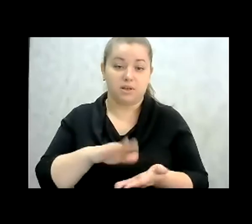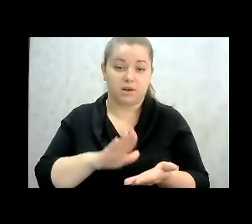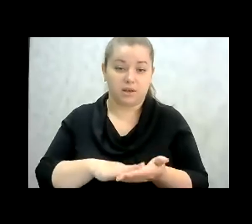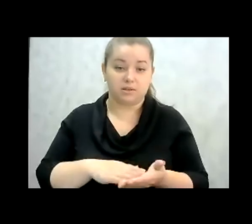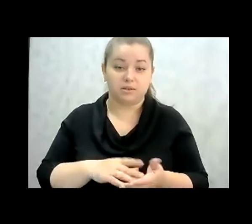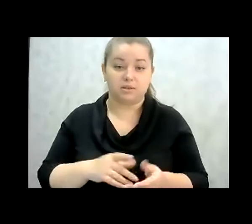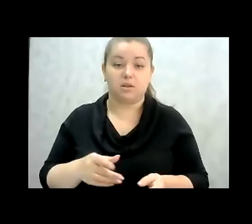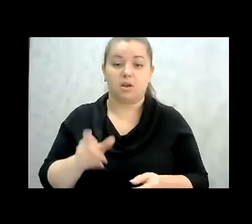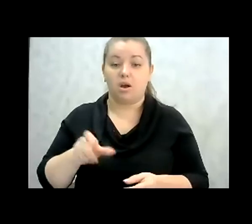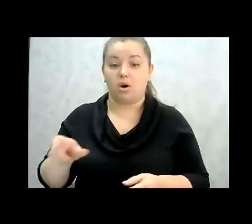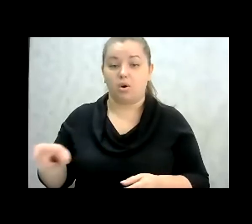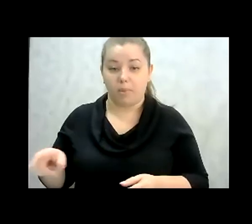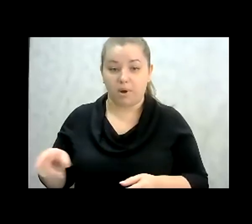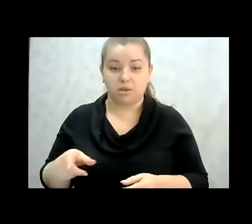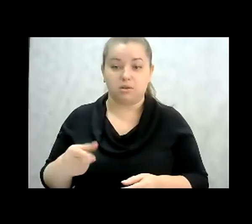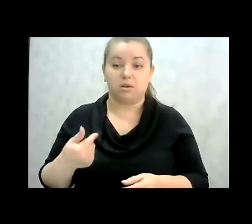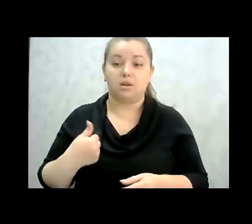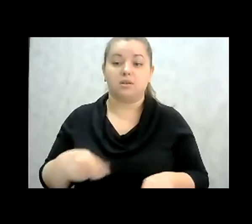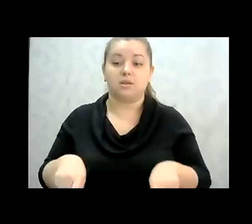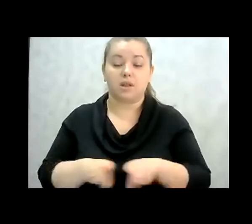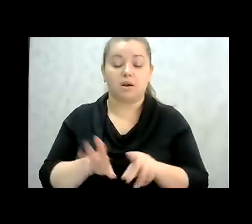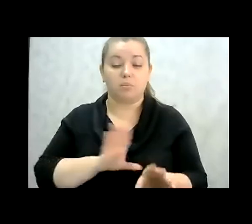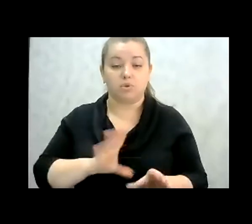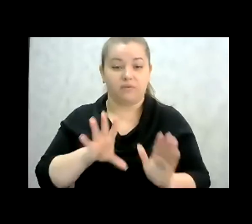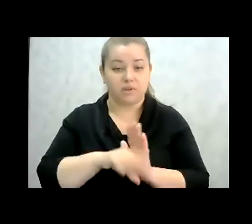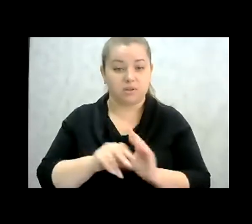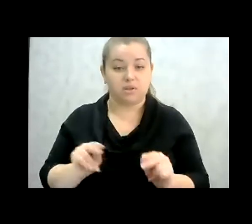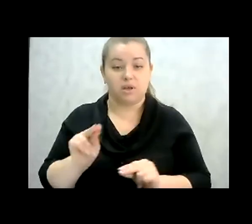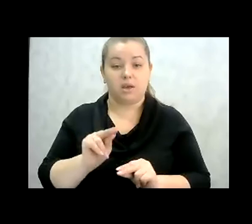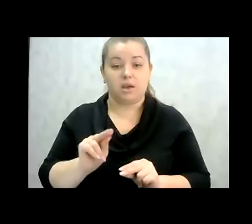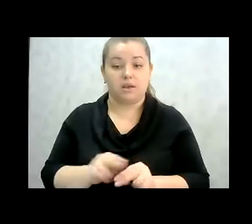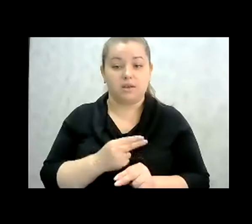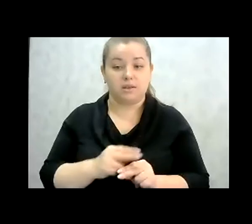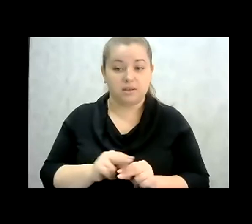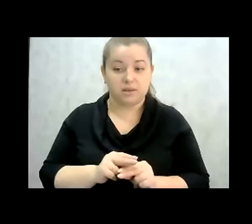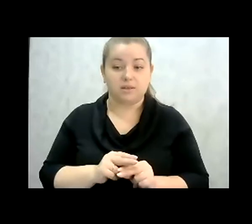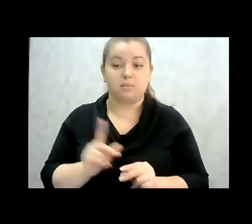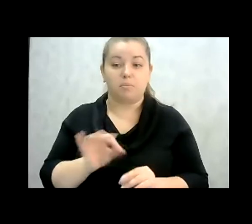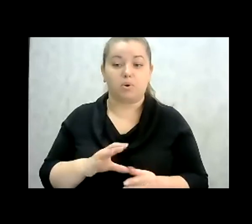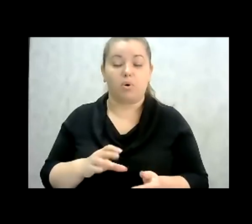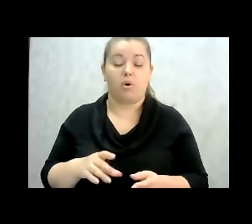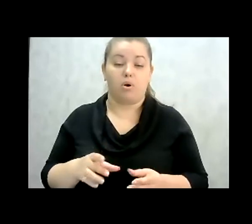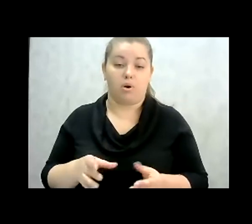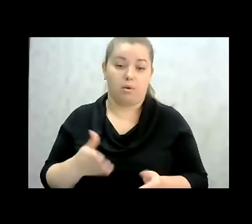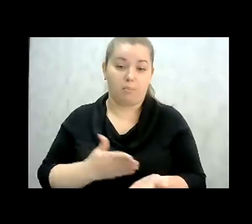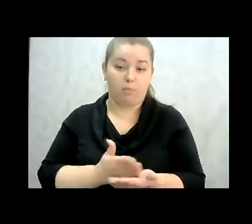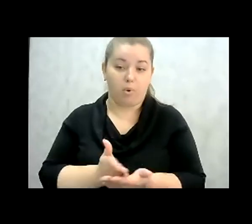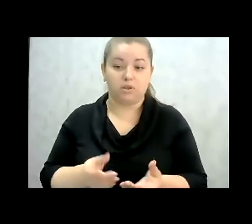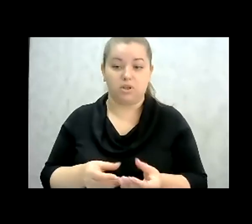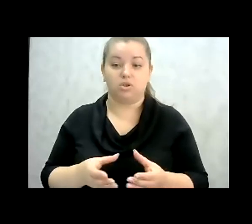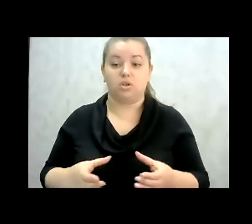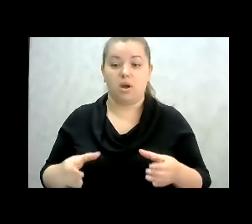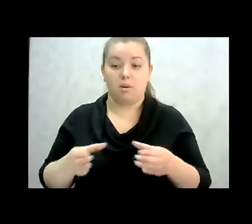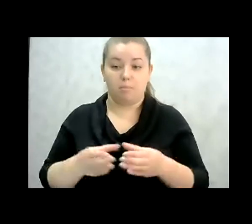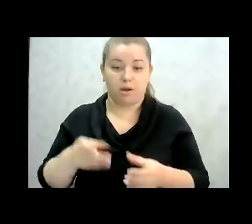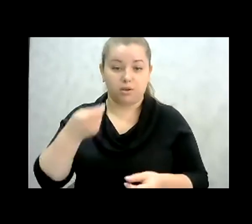law on the changes in the registration of residents, changes in the